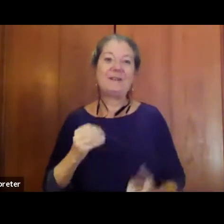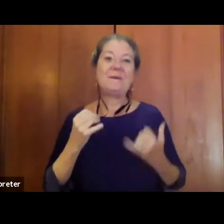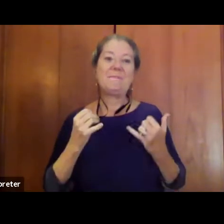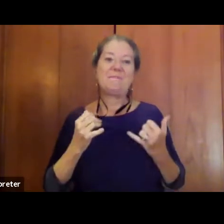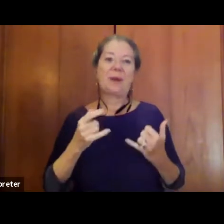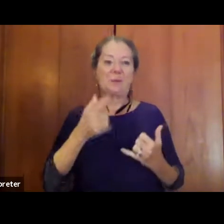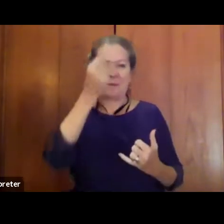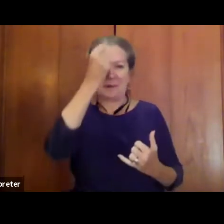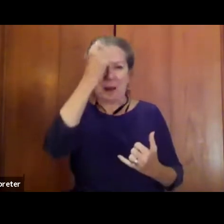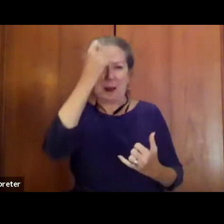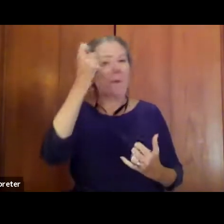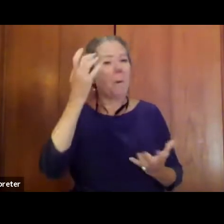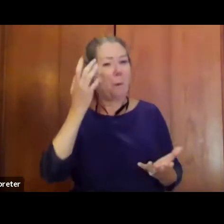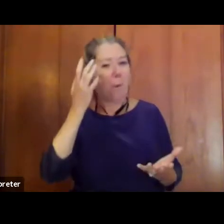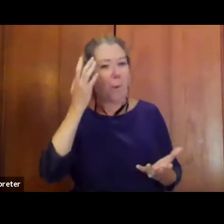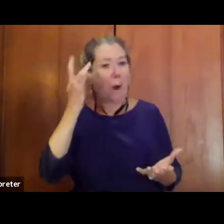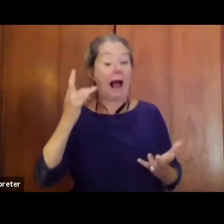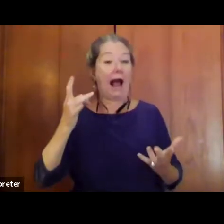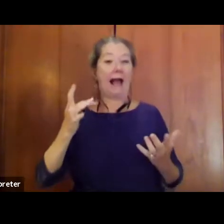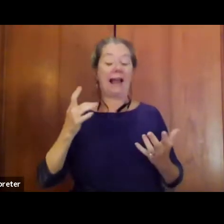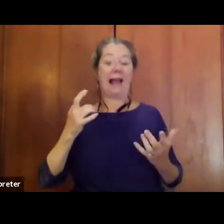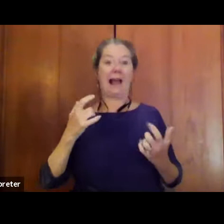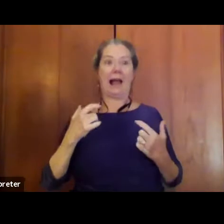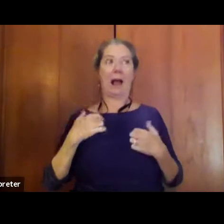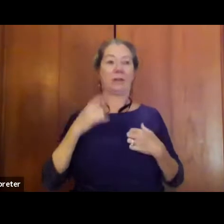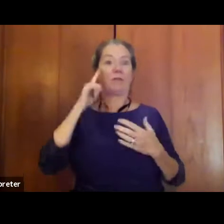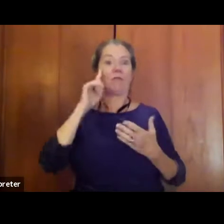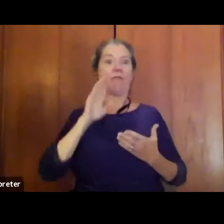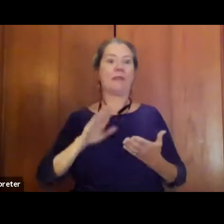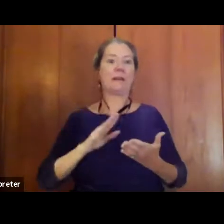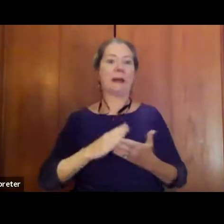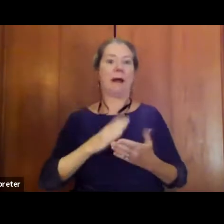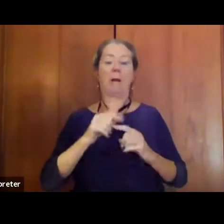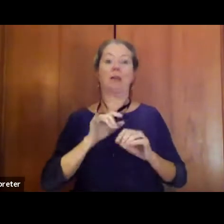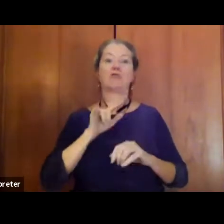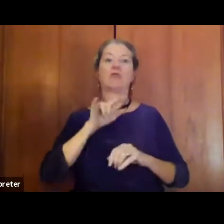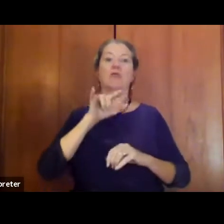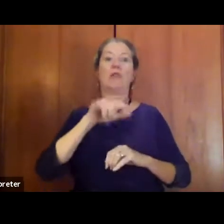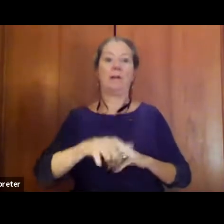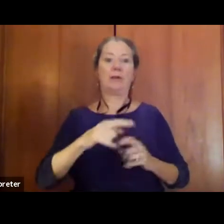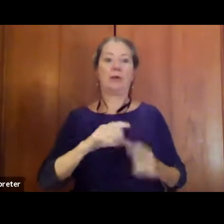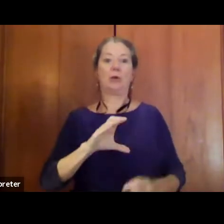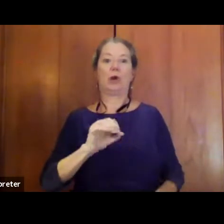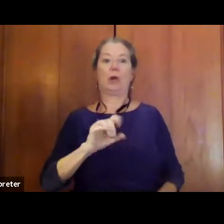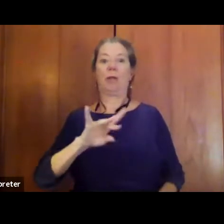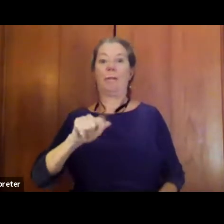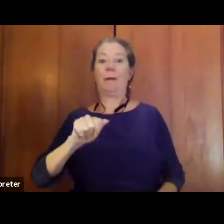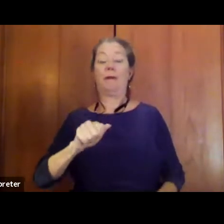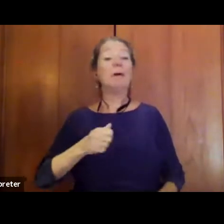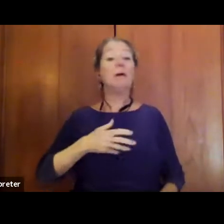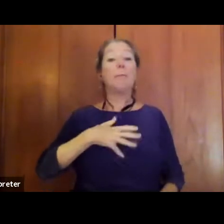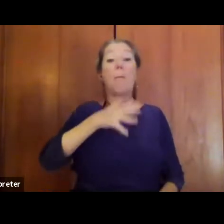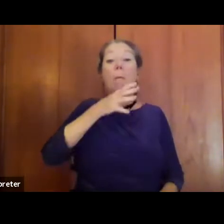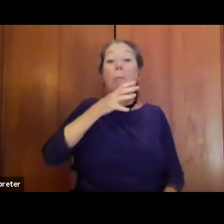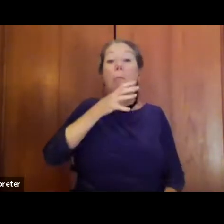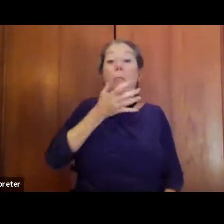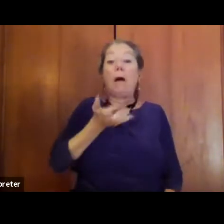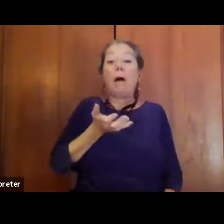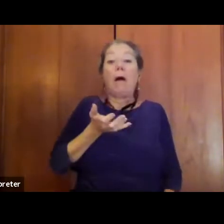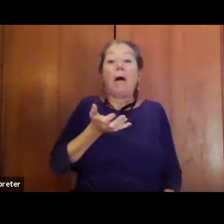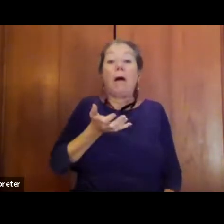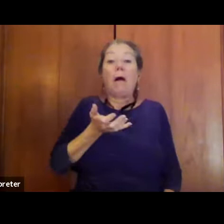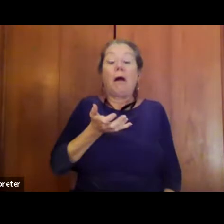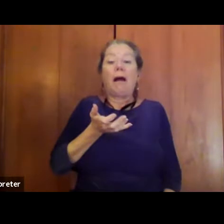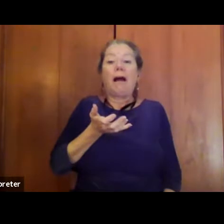about why I was freaking about going to Colombia. My mom, who didn't speak fast at all, still managed to confound